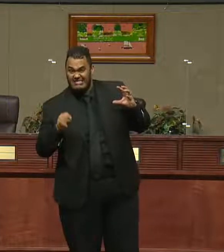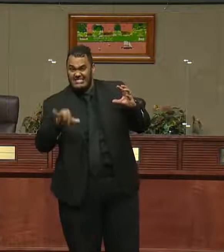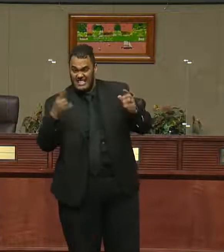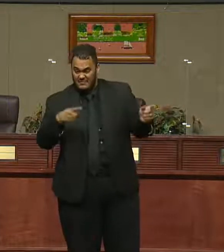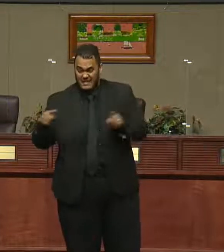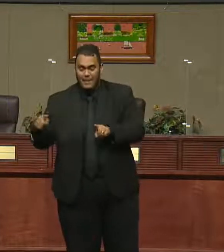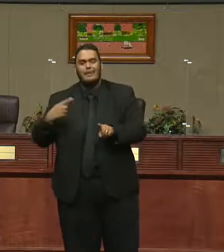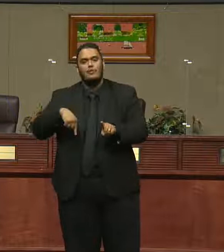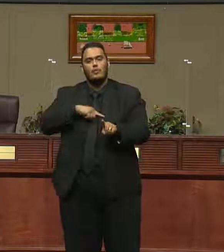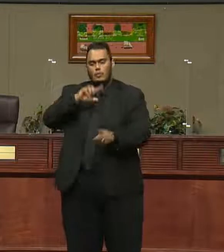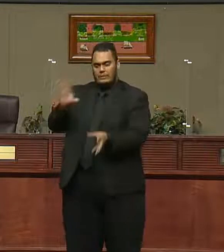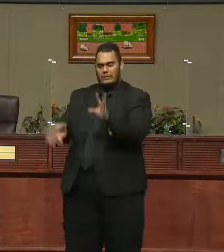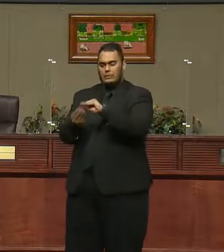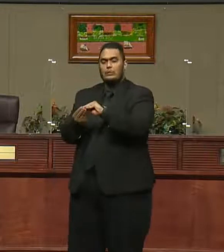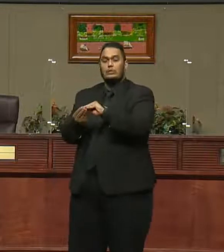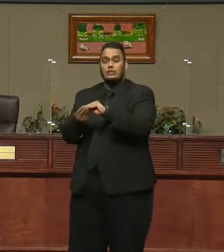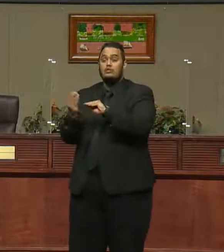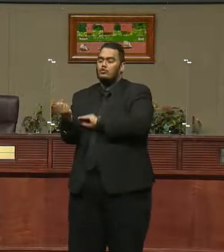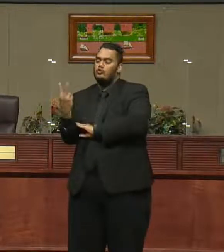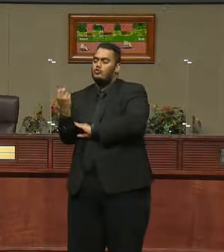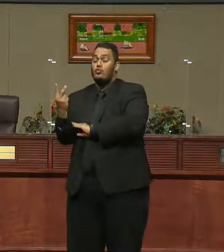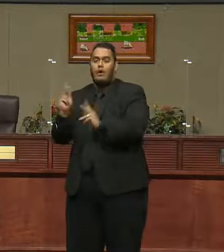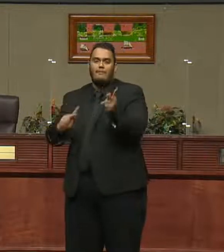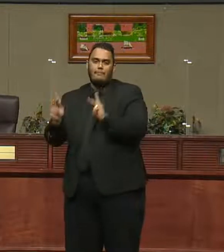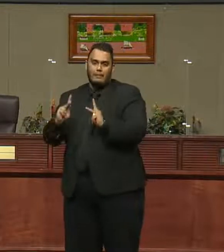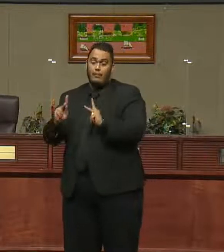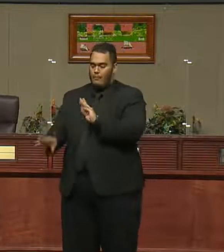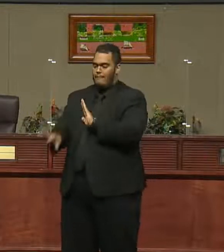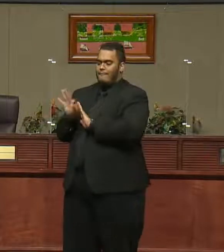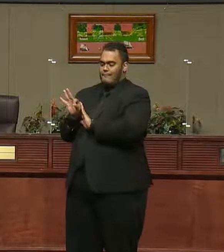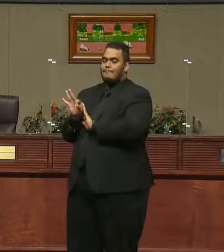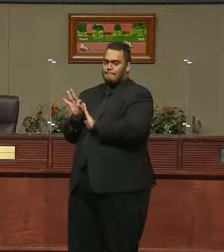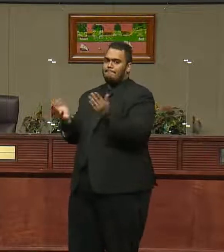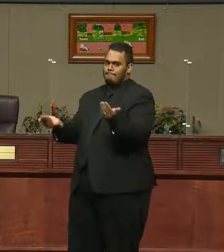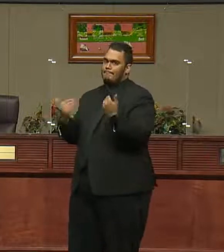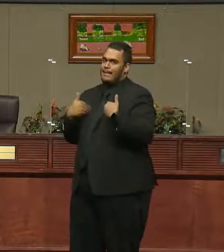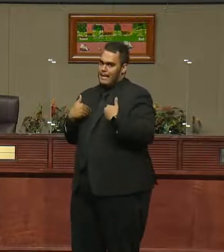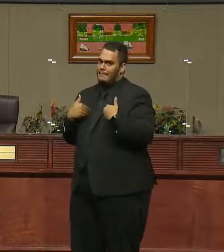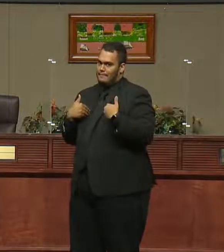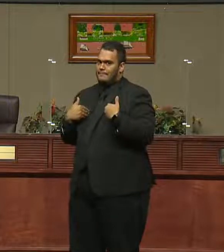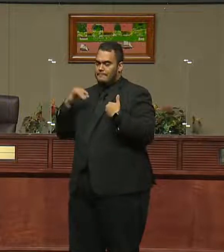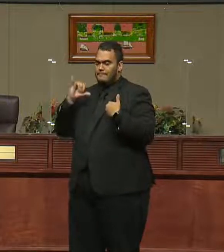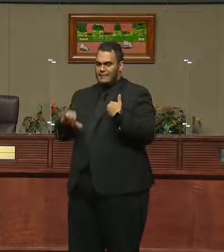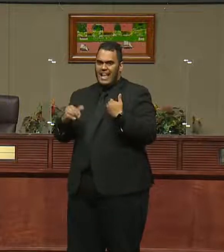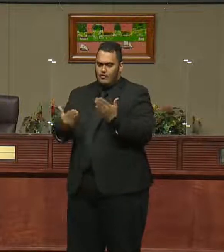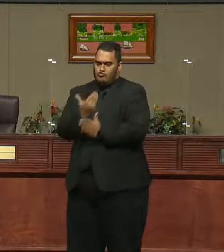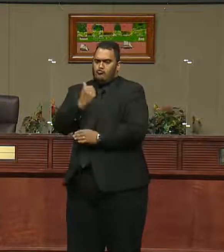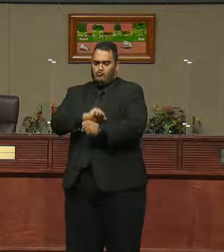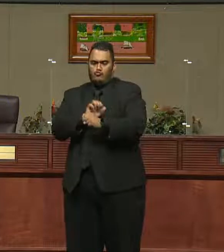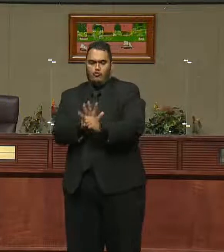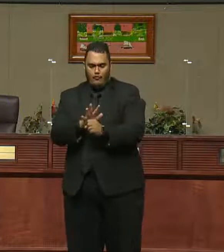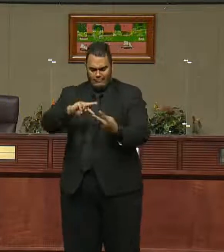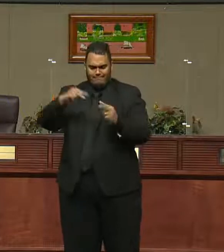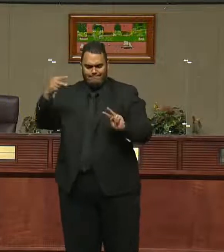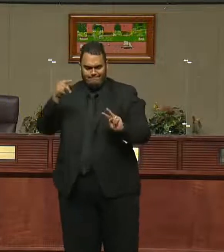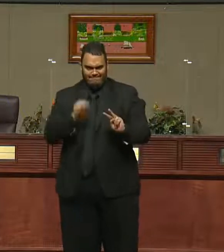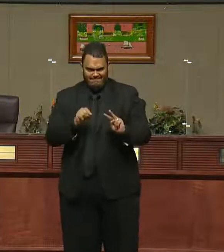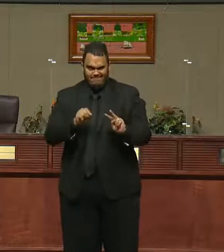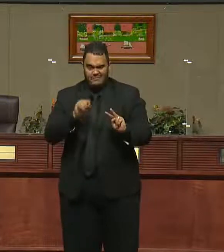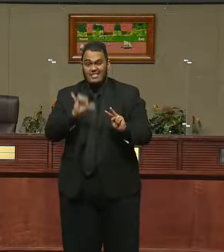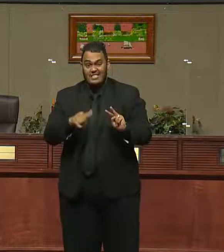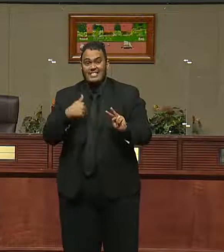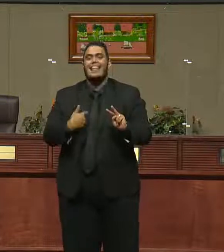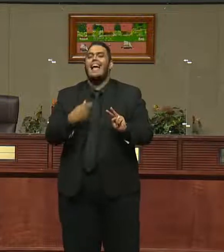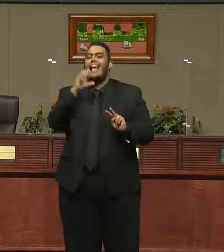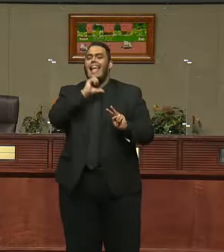12 cases identified in Orange County residents currently. The age ranges are from 18 to 61 years